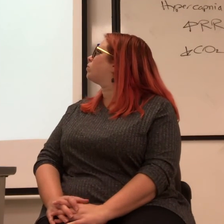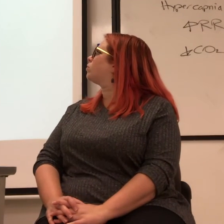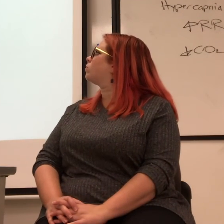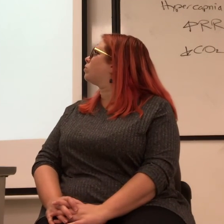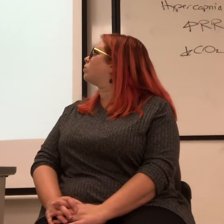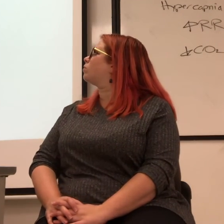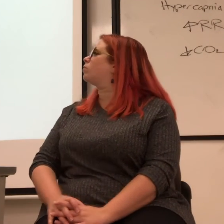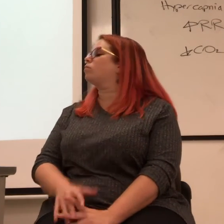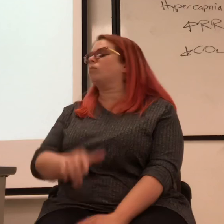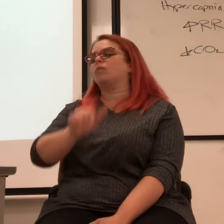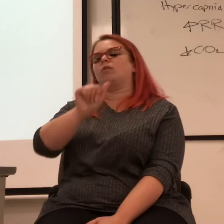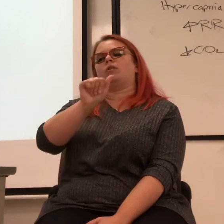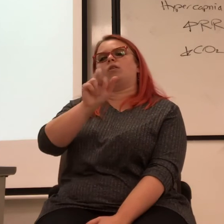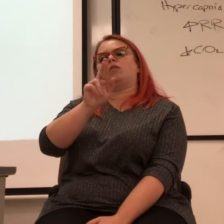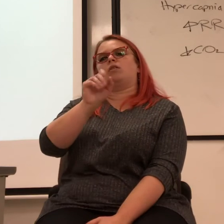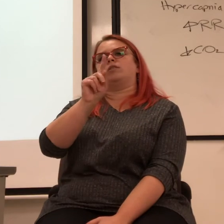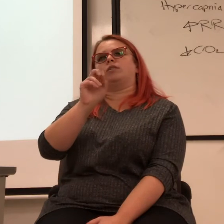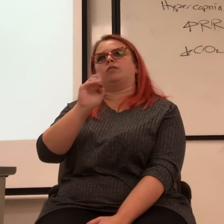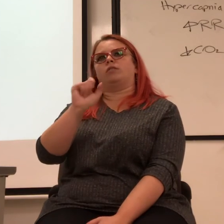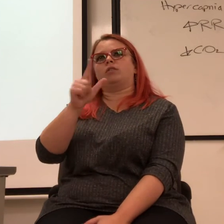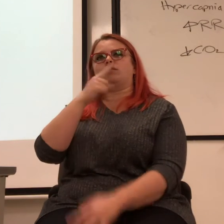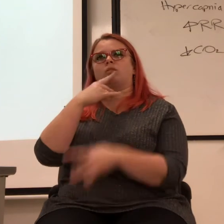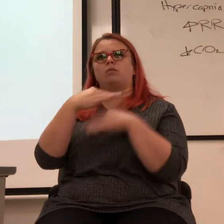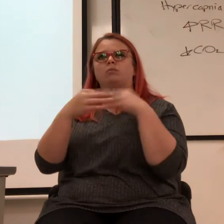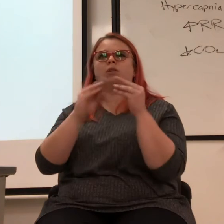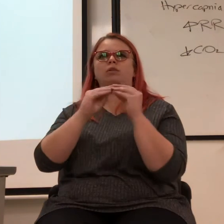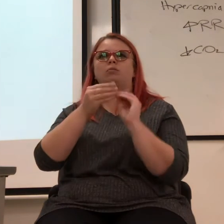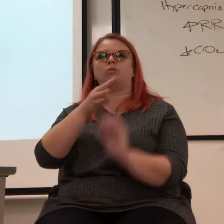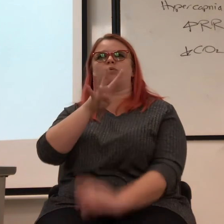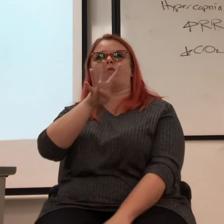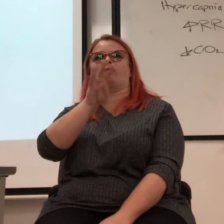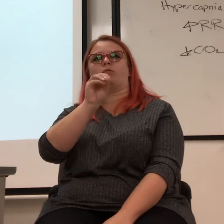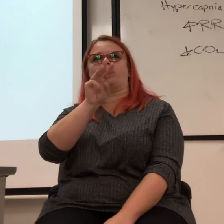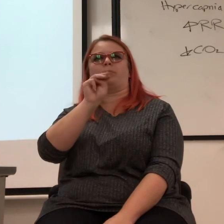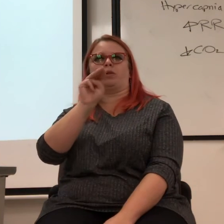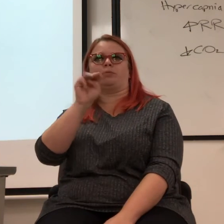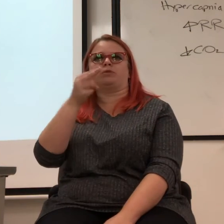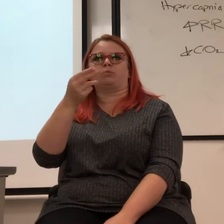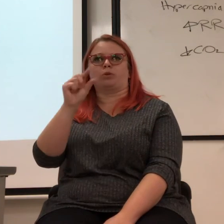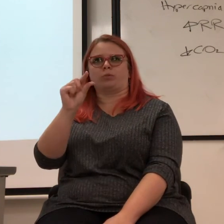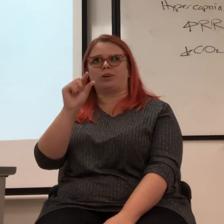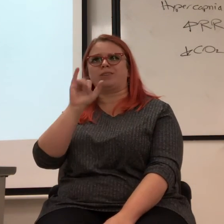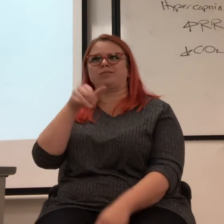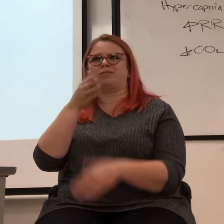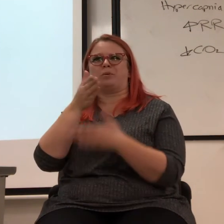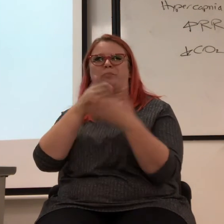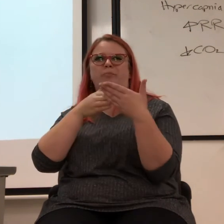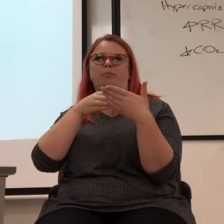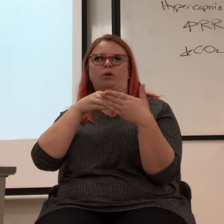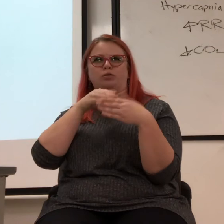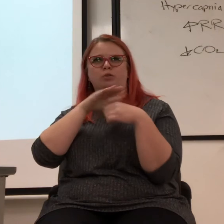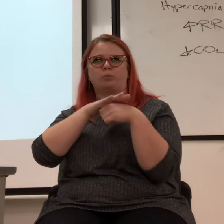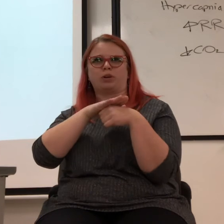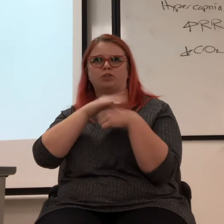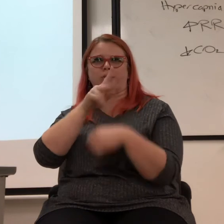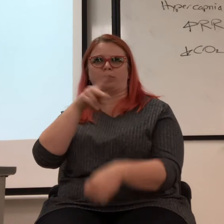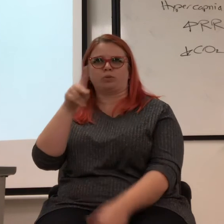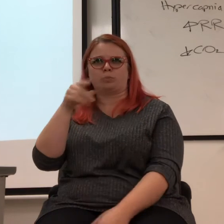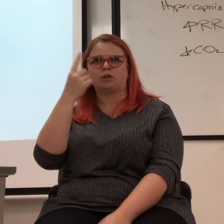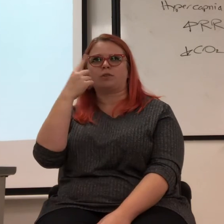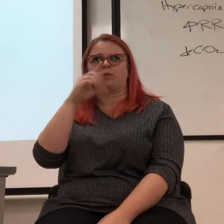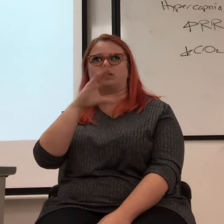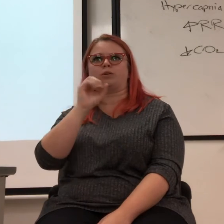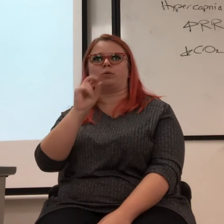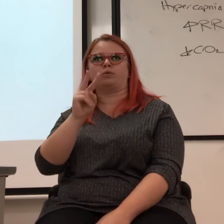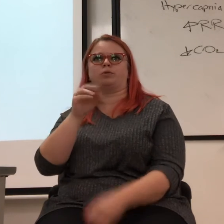So arterial blood, the number is 40 millimeters of mercury. That's the partial pressure of CO2 in the blood.